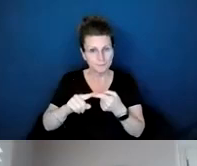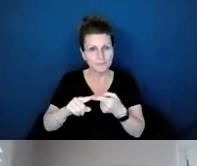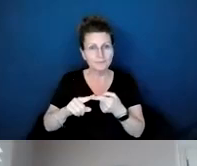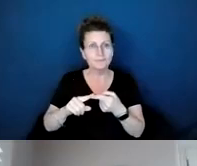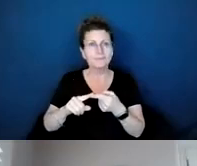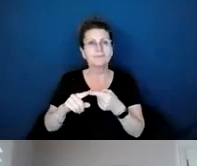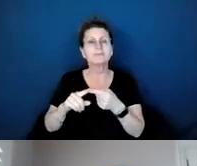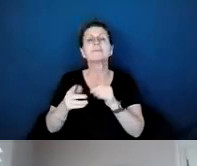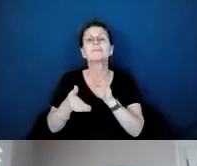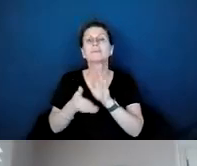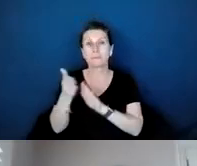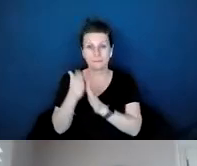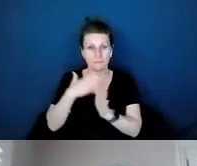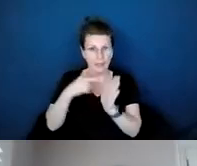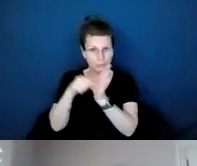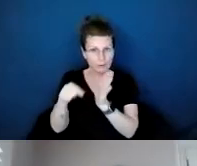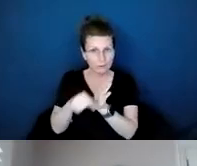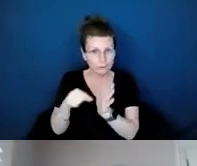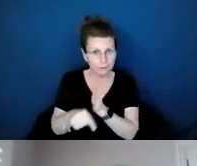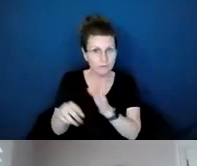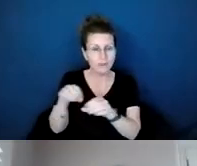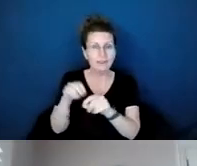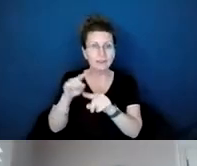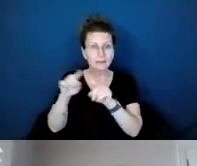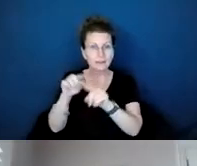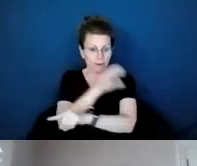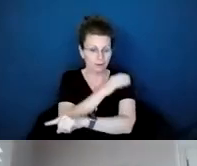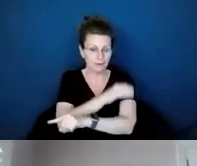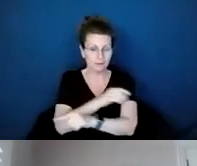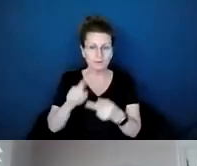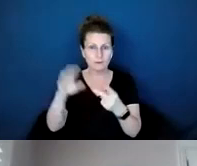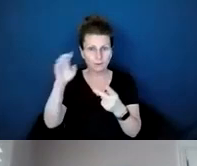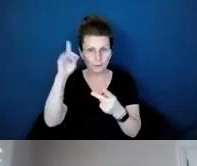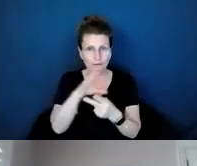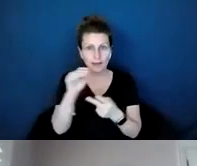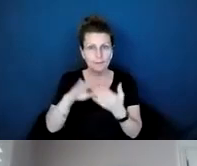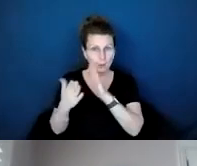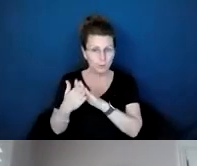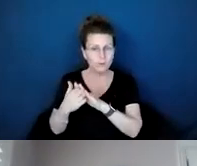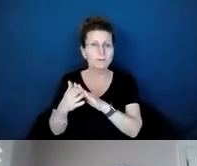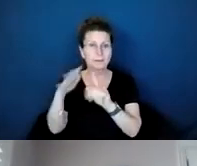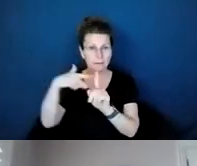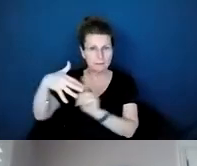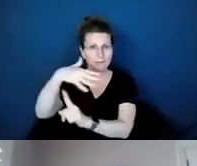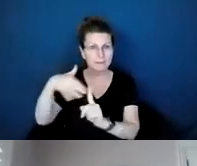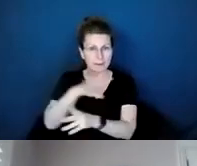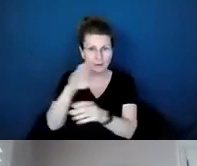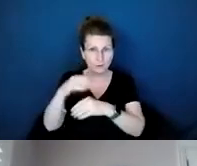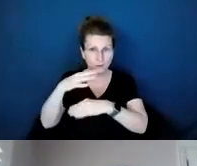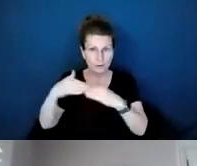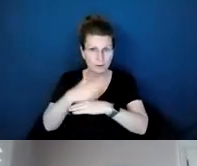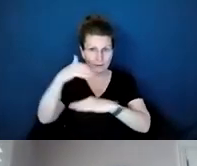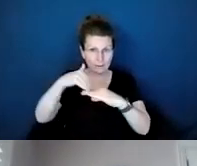to conduct my research within clinical, educational, and community settings, including Indigenous